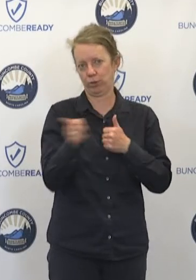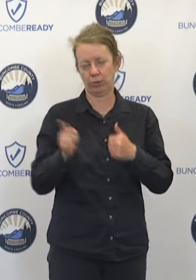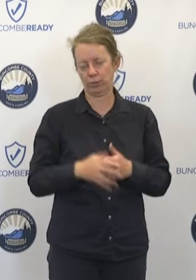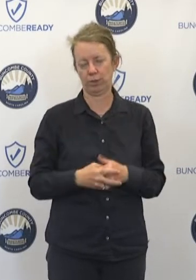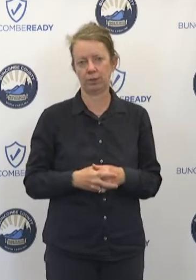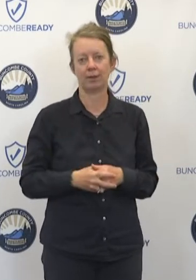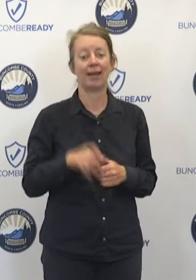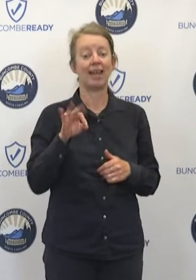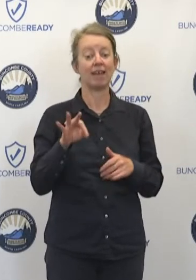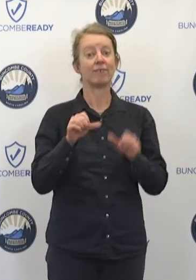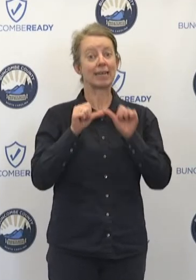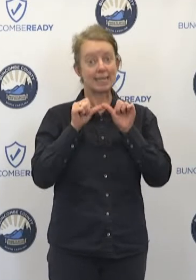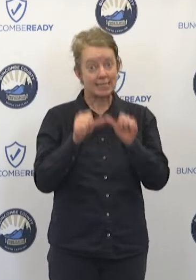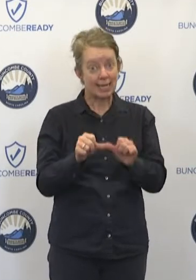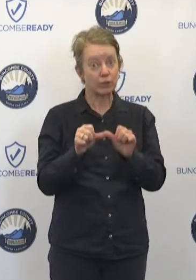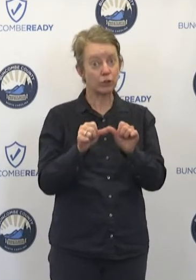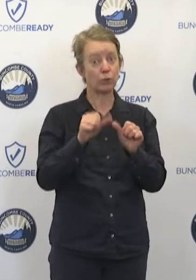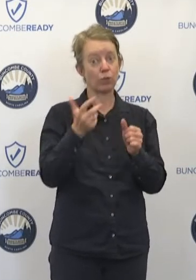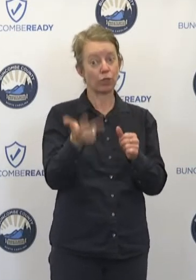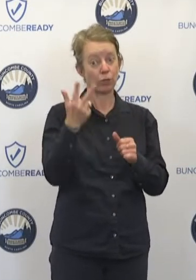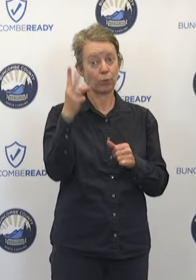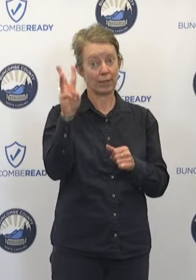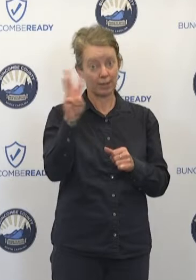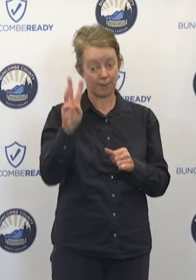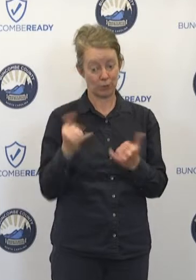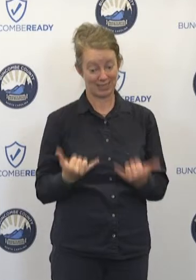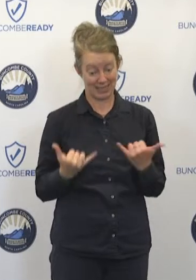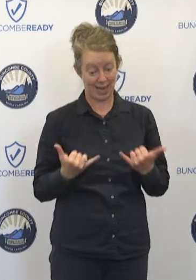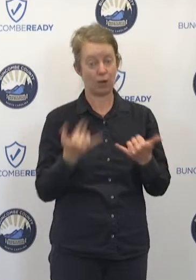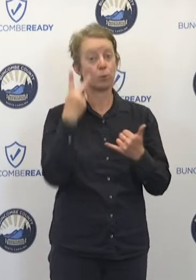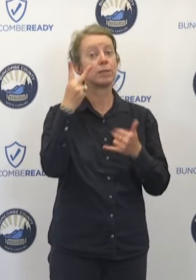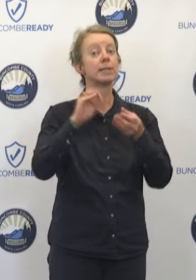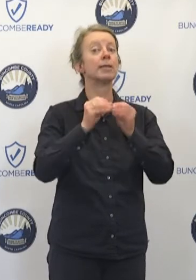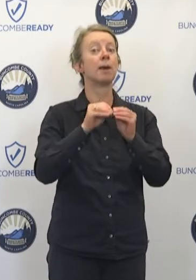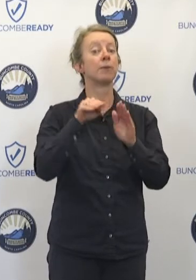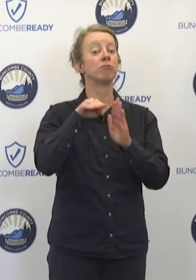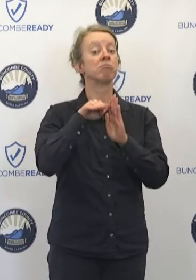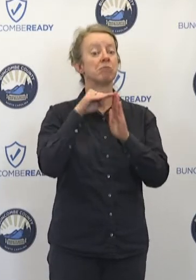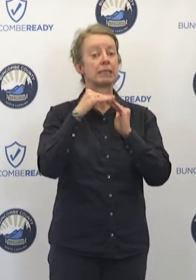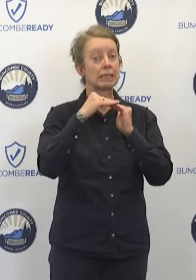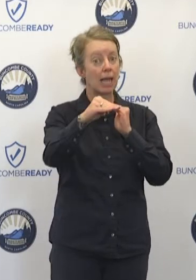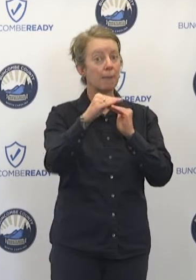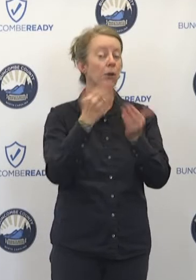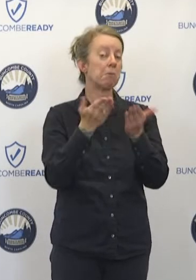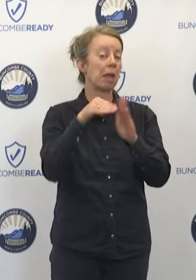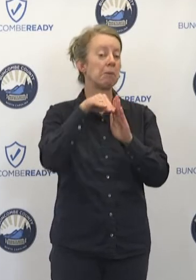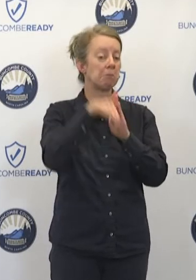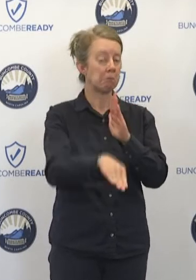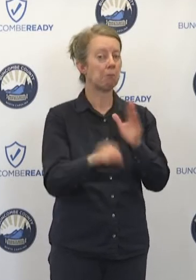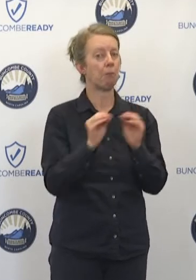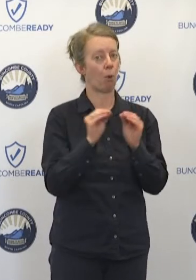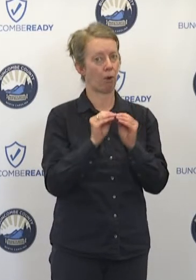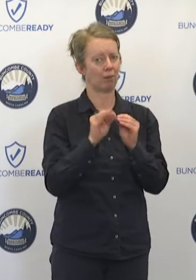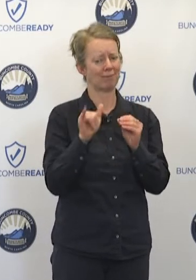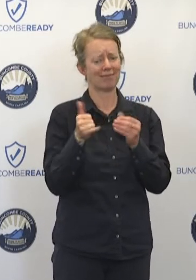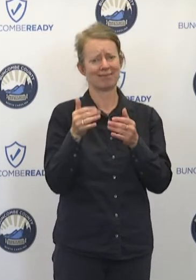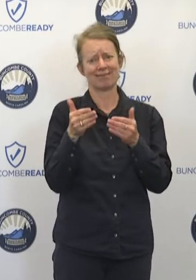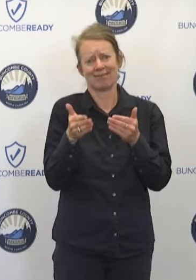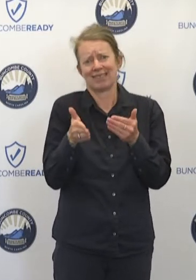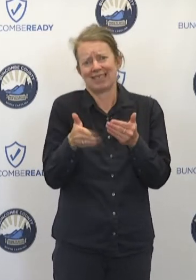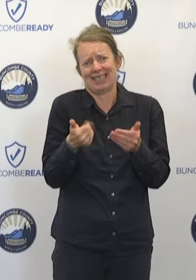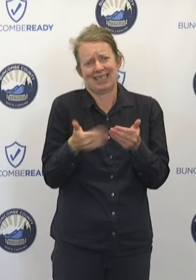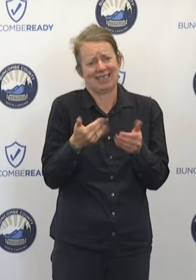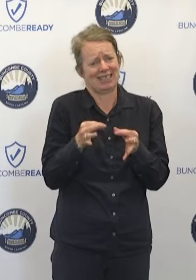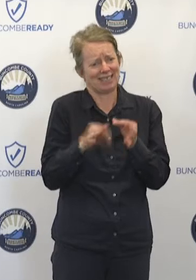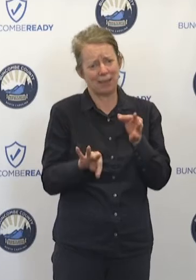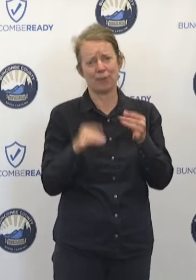do our part now, we can see our trends remain stable, if not continue to decline. These simple steps are so important